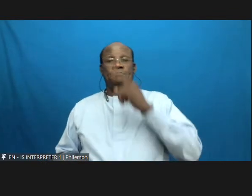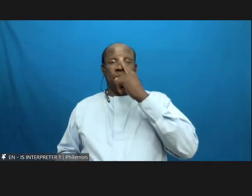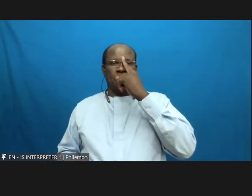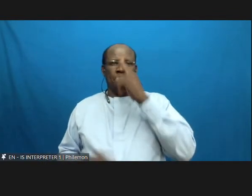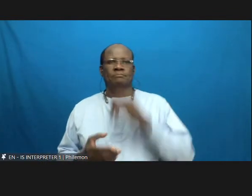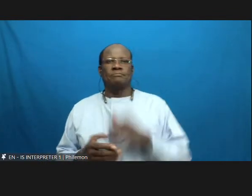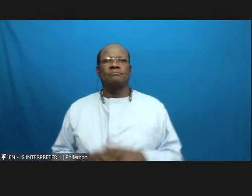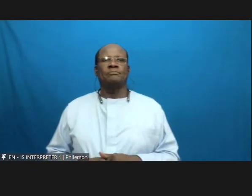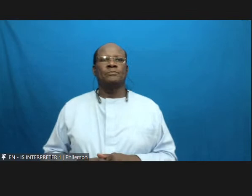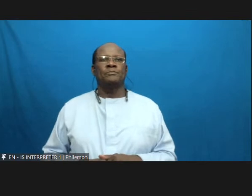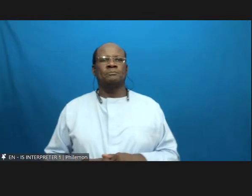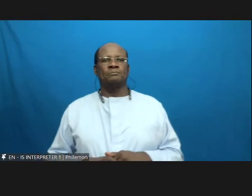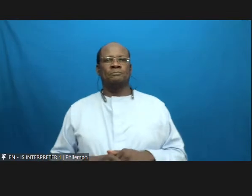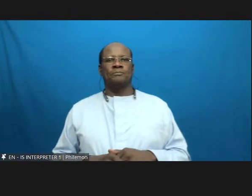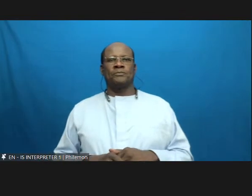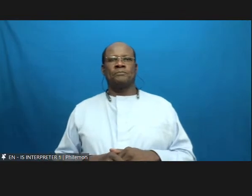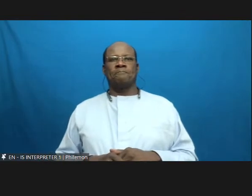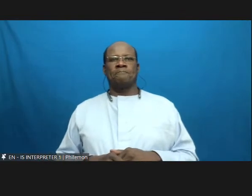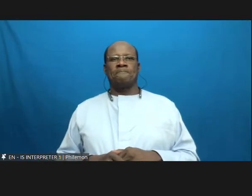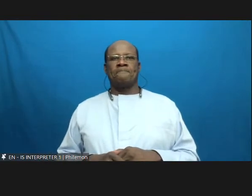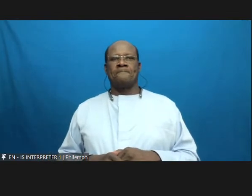Thank you very much,